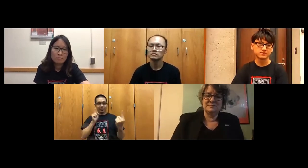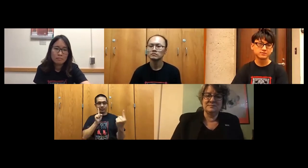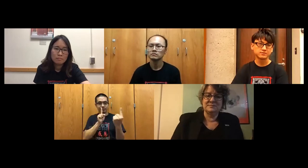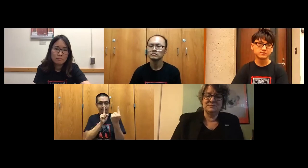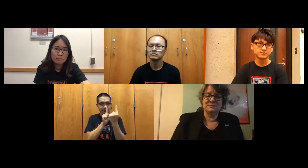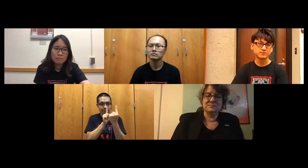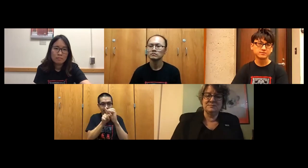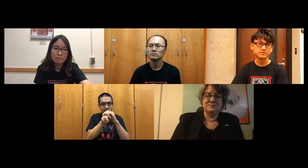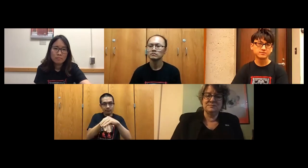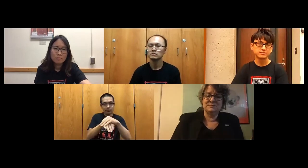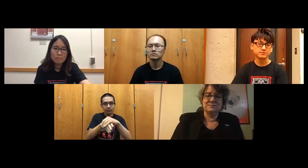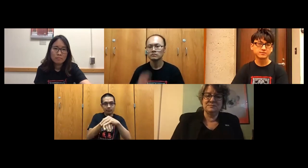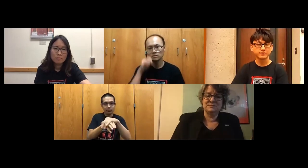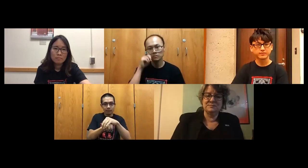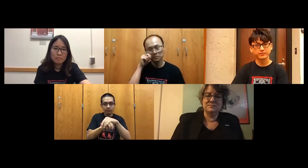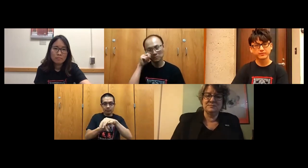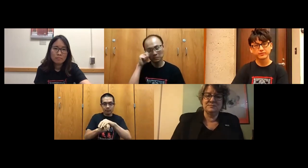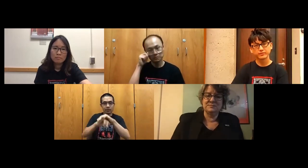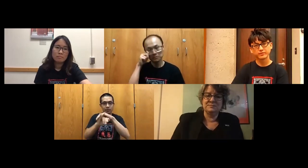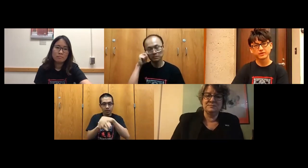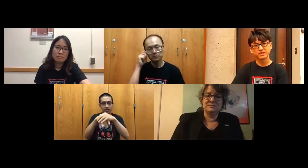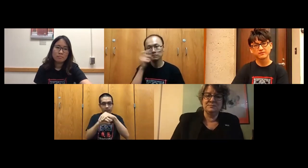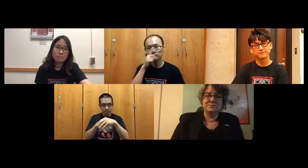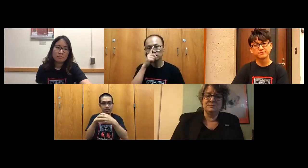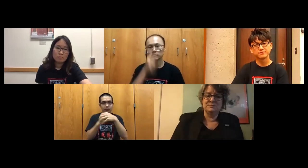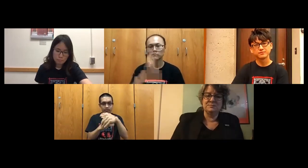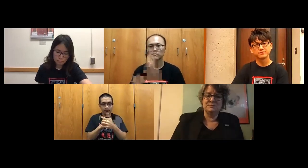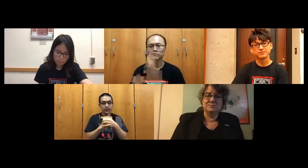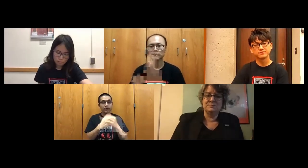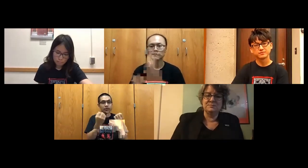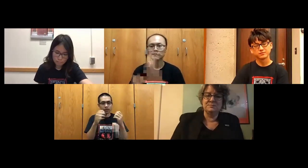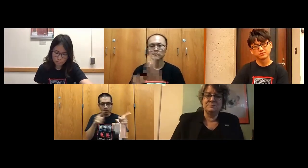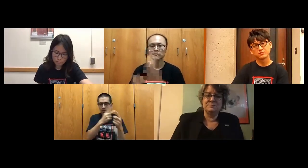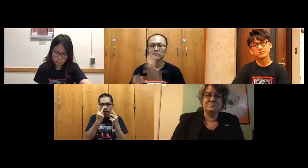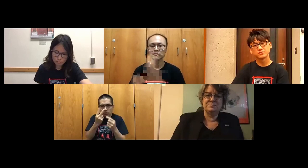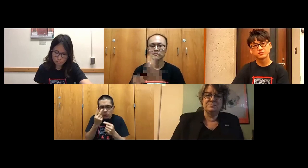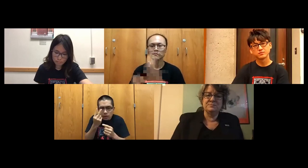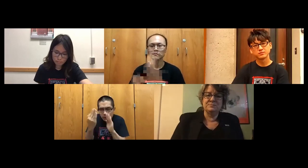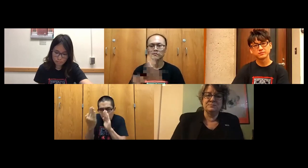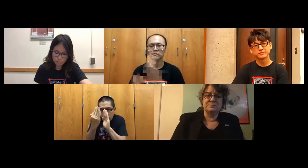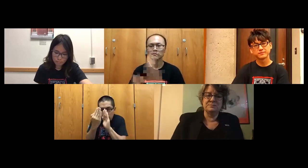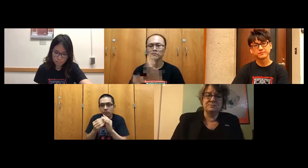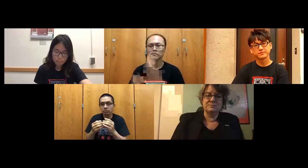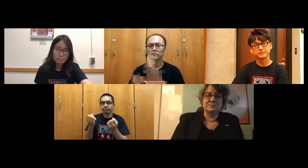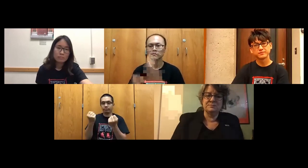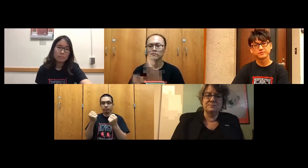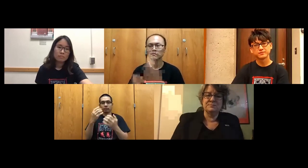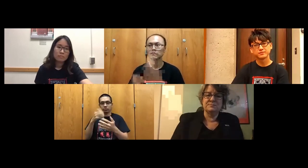And it wasn't, we had to stand very closely because we had to utilize tactile sign language, me signing in